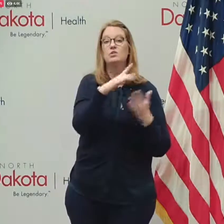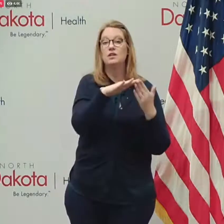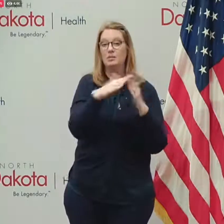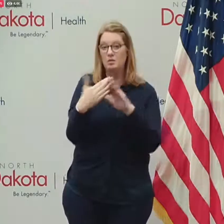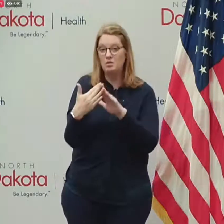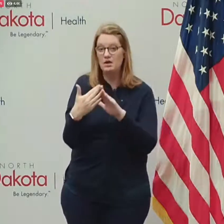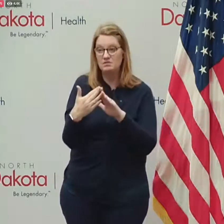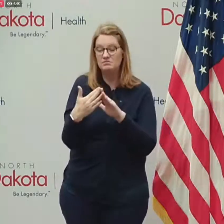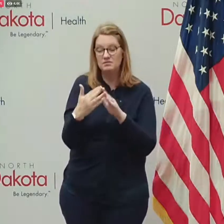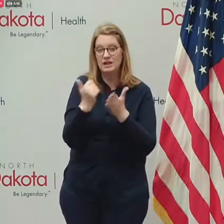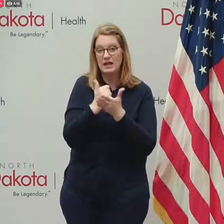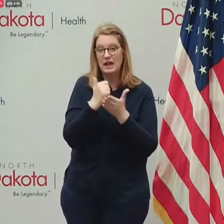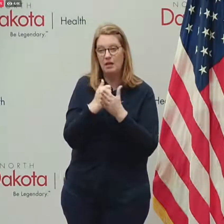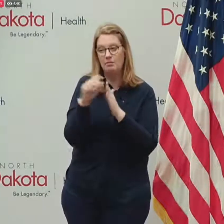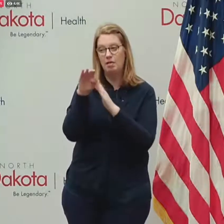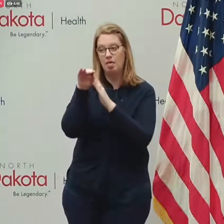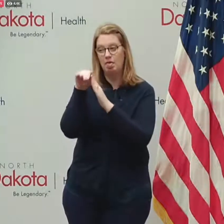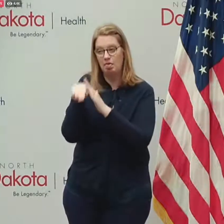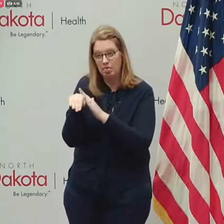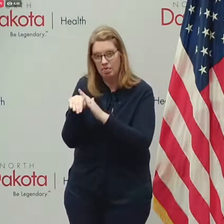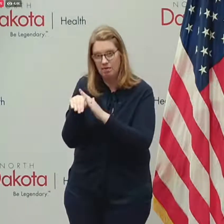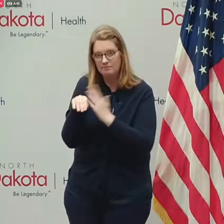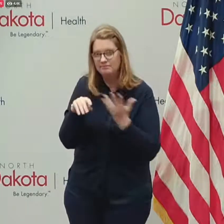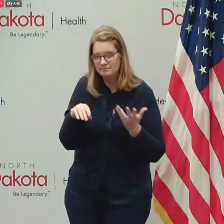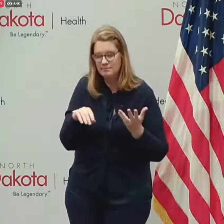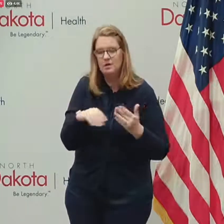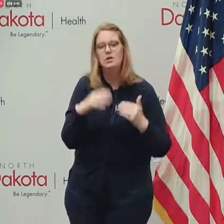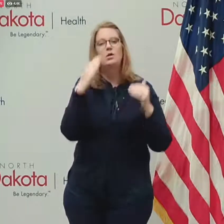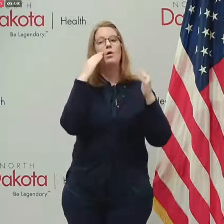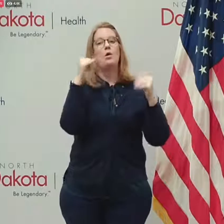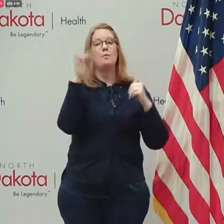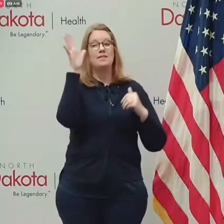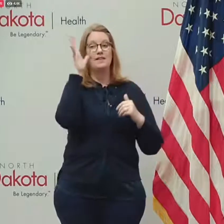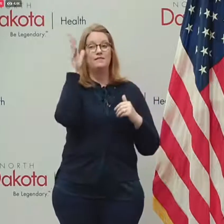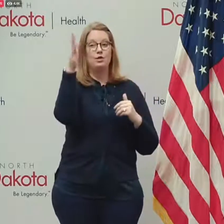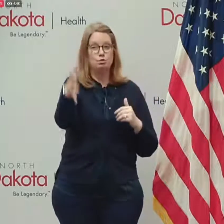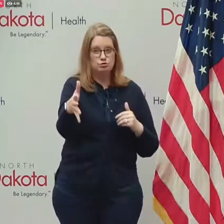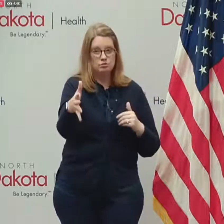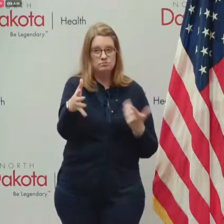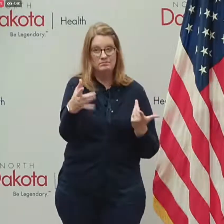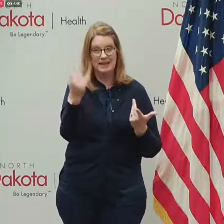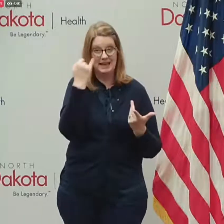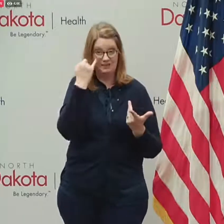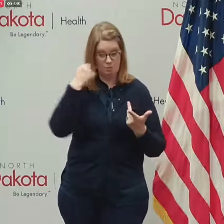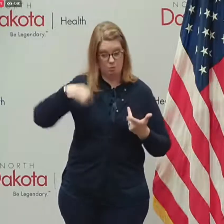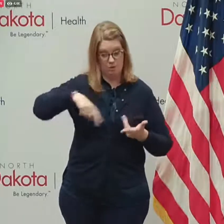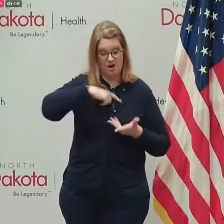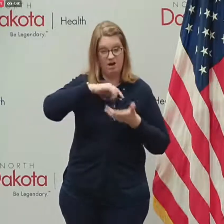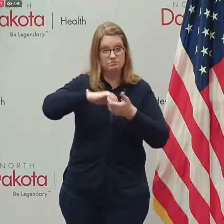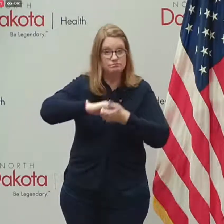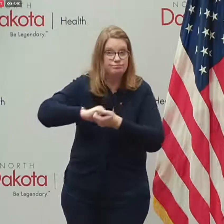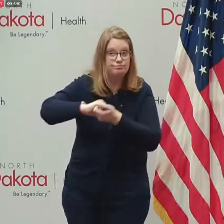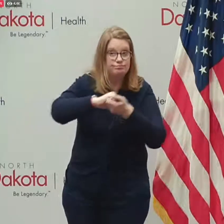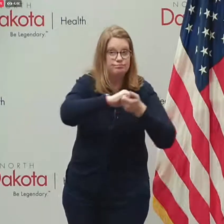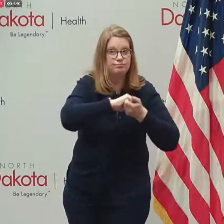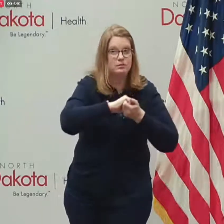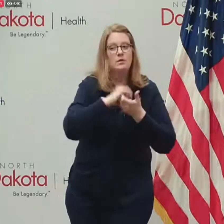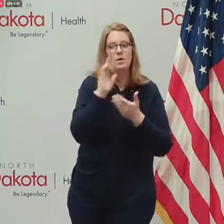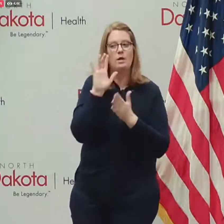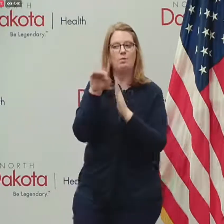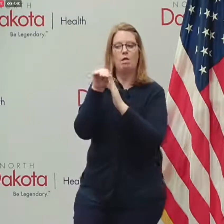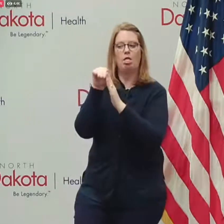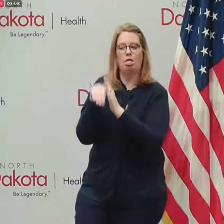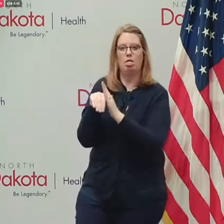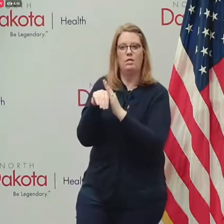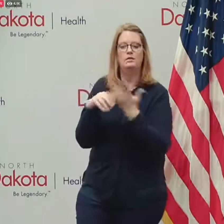positive trend. And hopefully in the future, if we all are in this together, we'll continue to be moving in the right direction. So